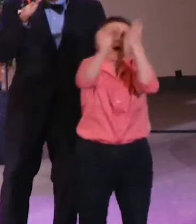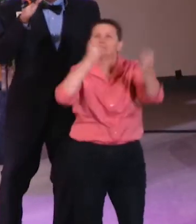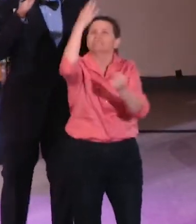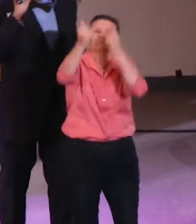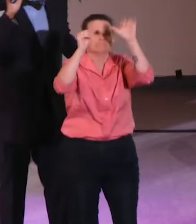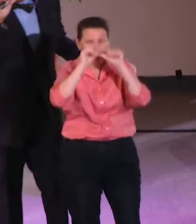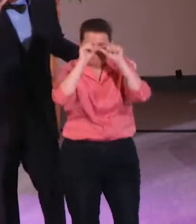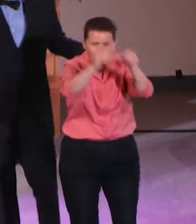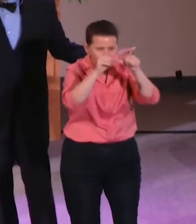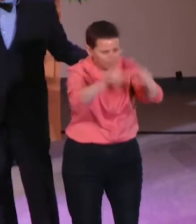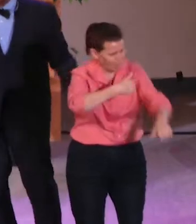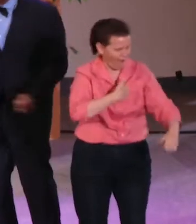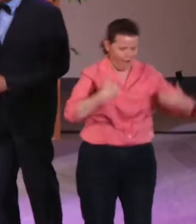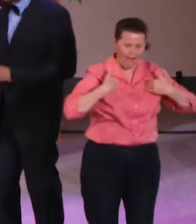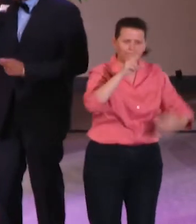sun.